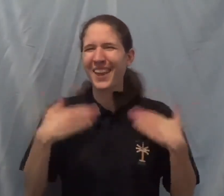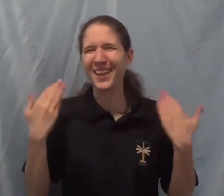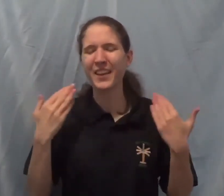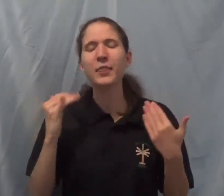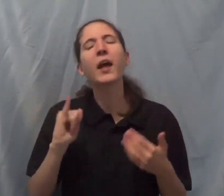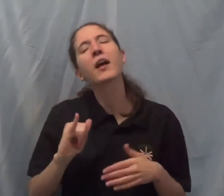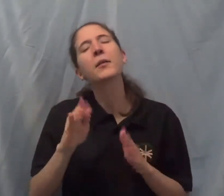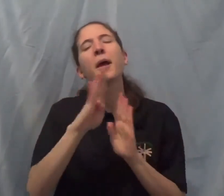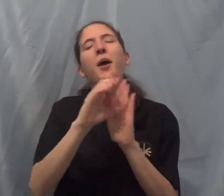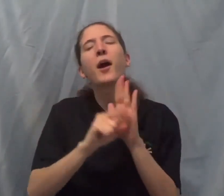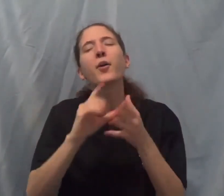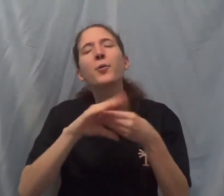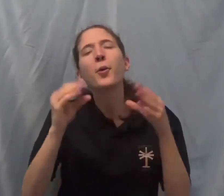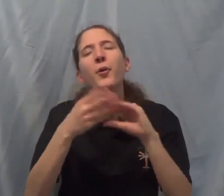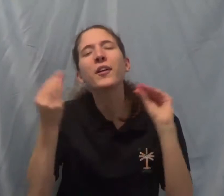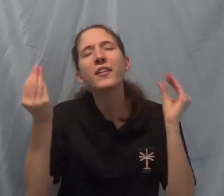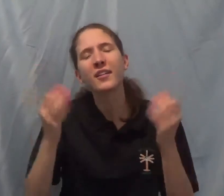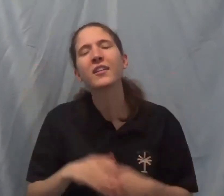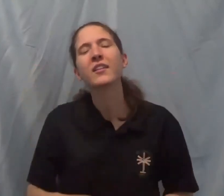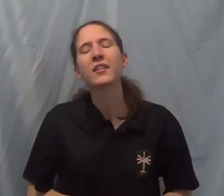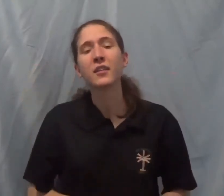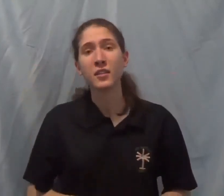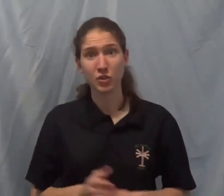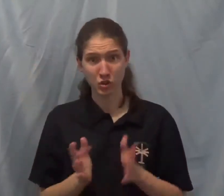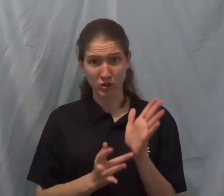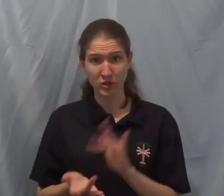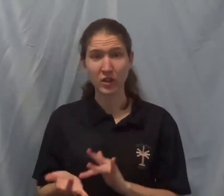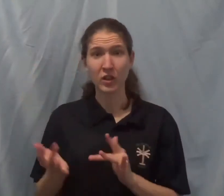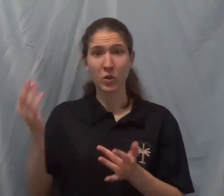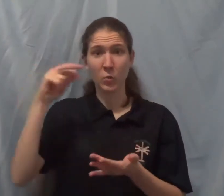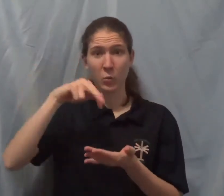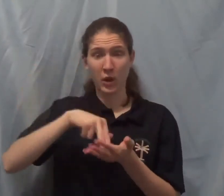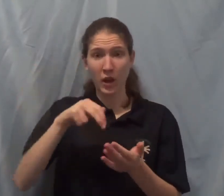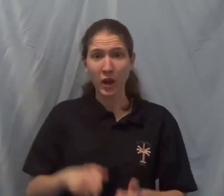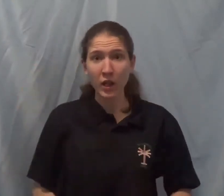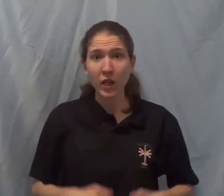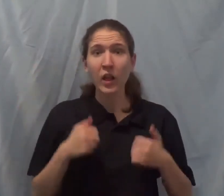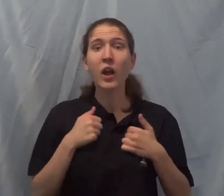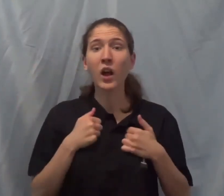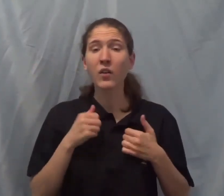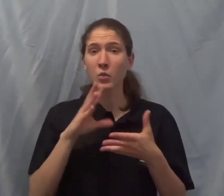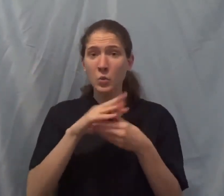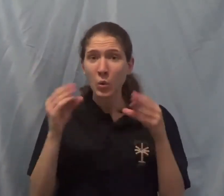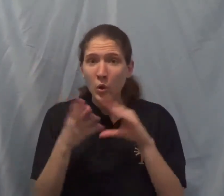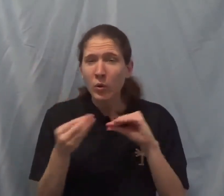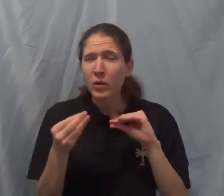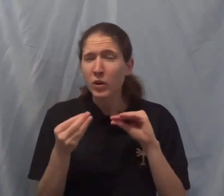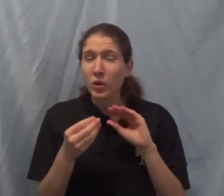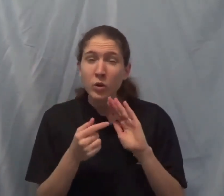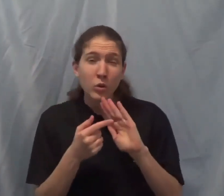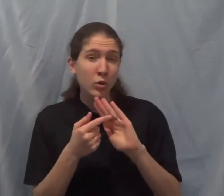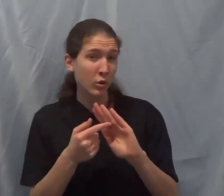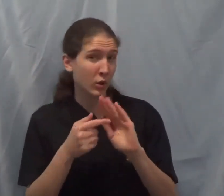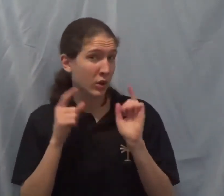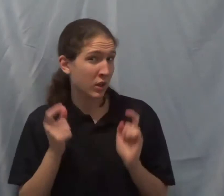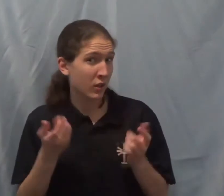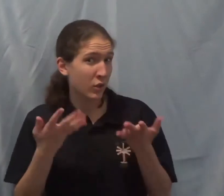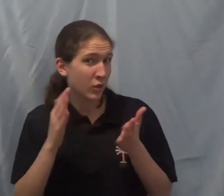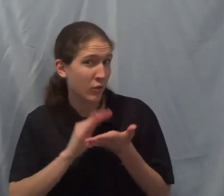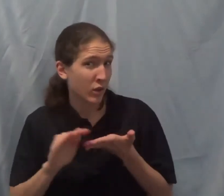a question. The resurrection tells us that sins have been forgiven. Now, what does that mean in the practice? We're not going to